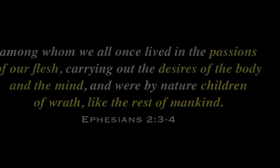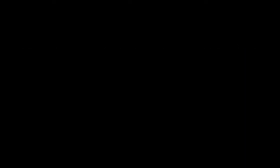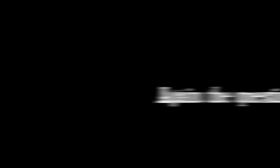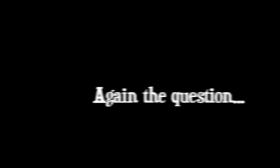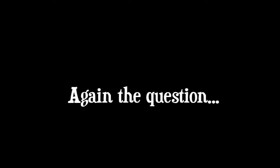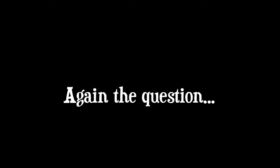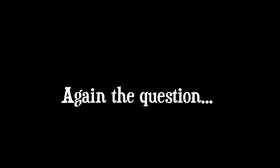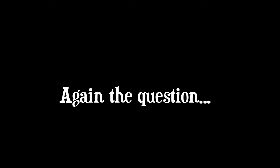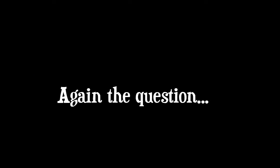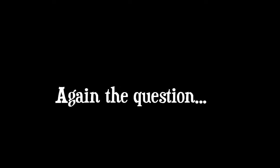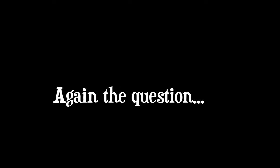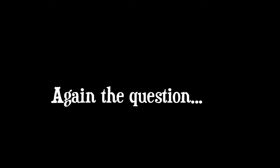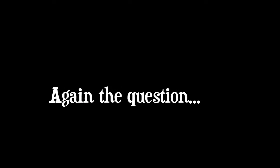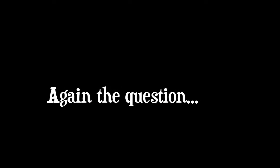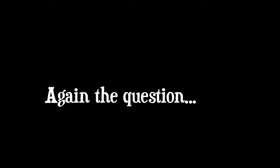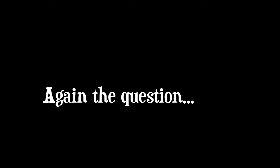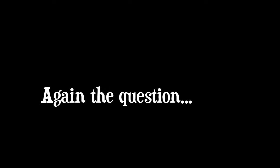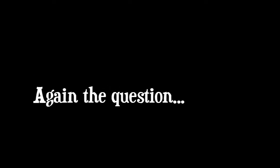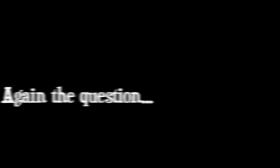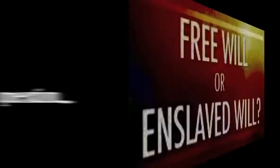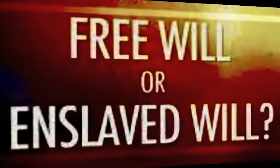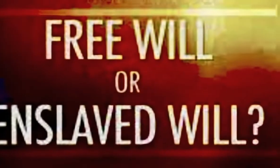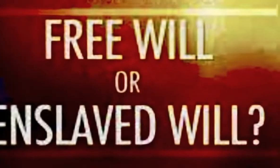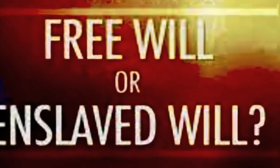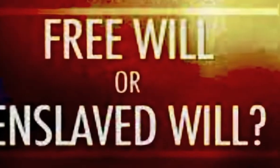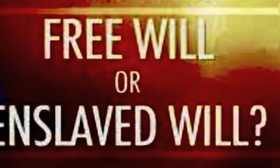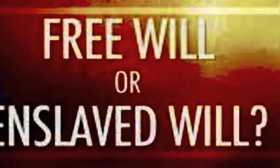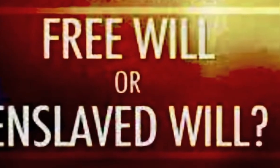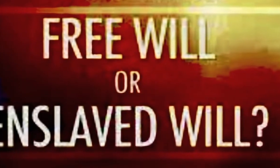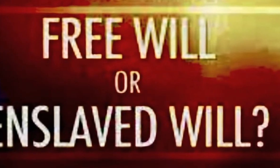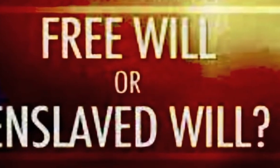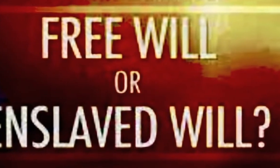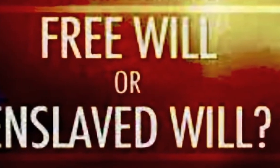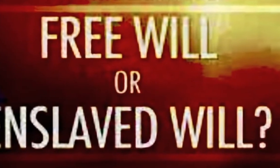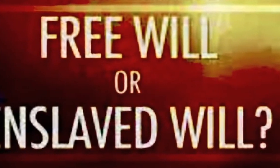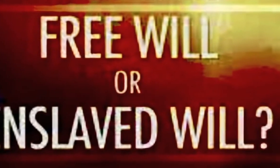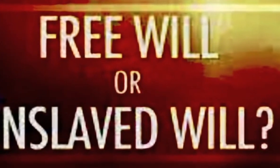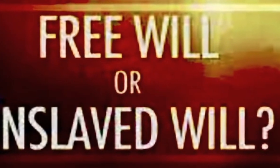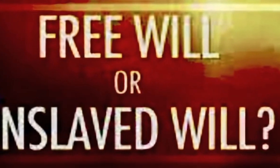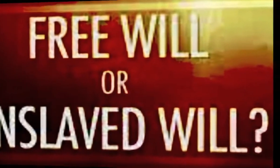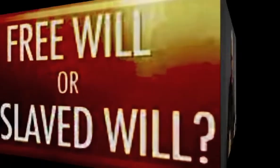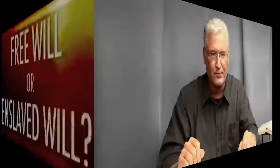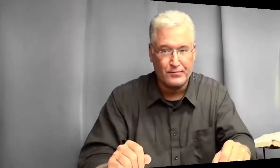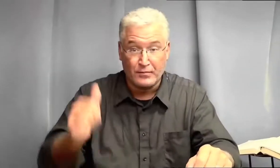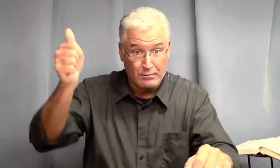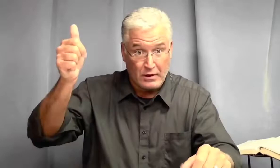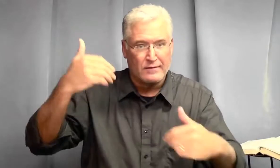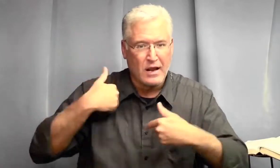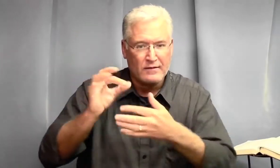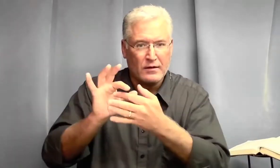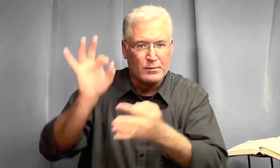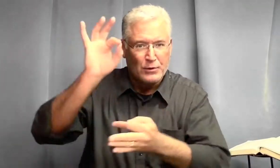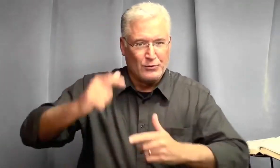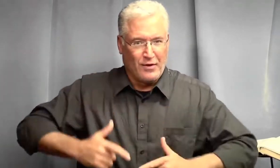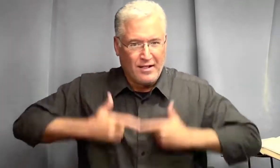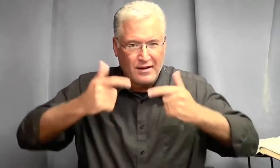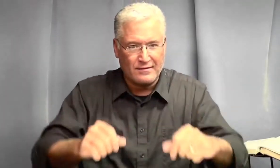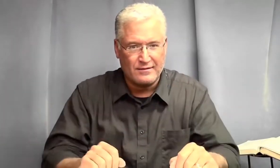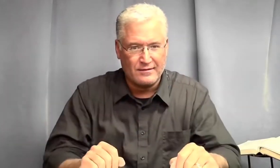of mankind. Again the question, free will or enslaved will? God himself has